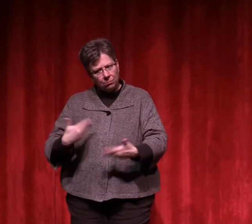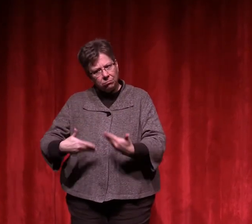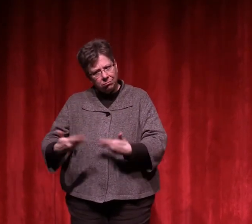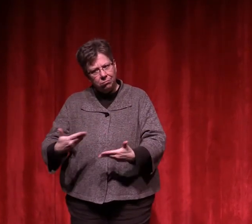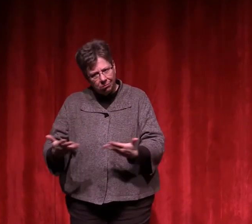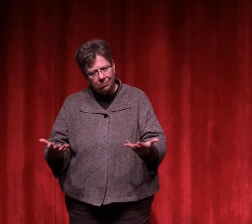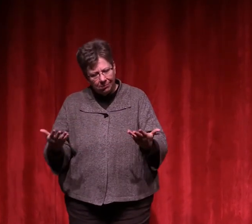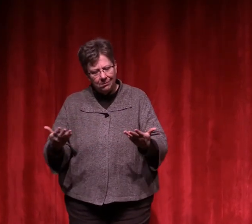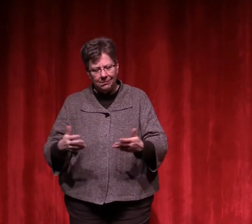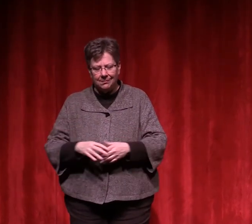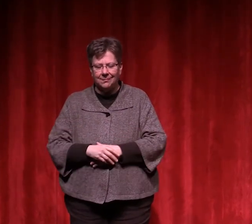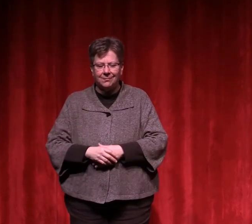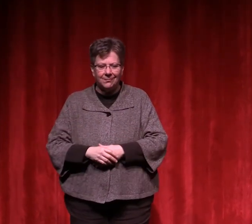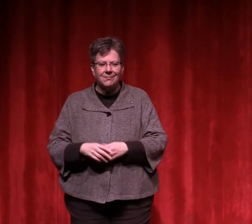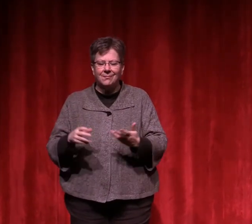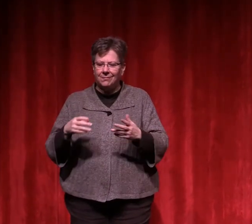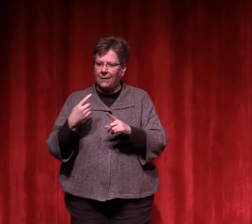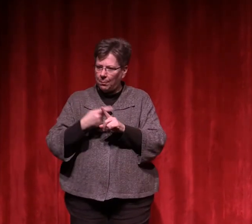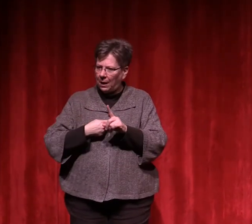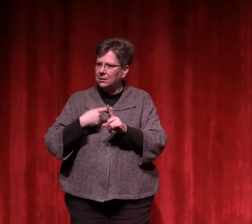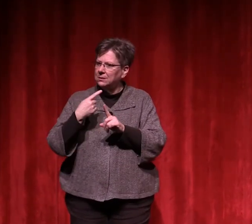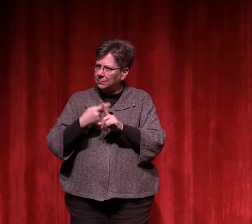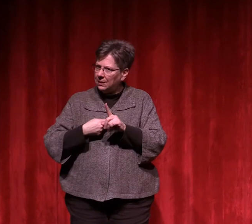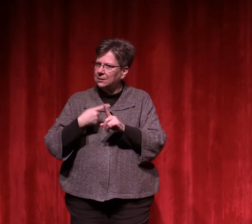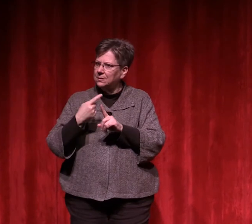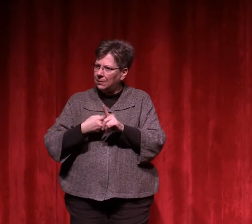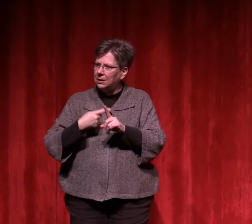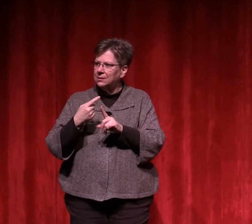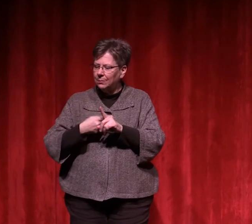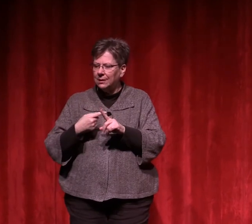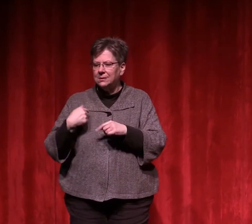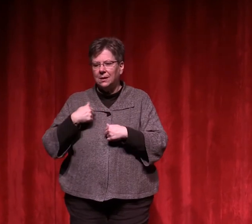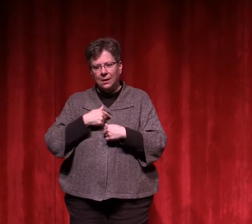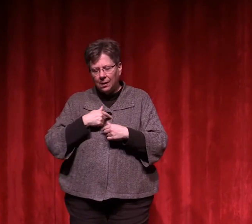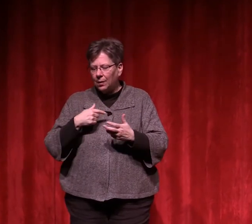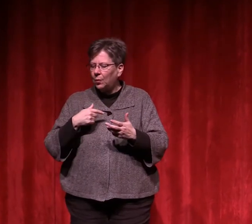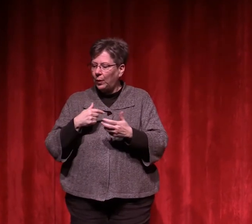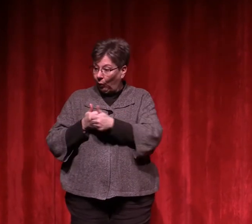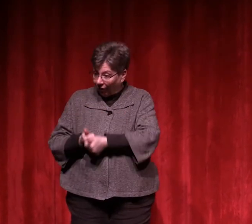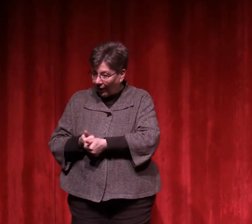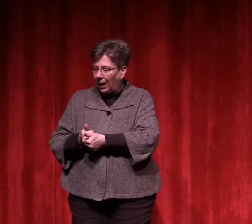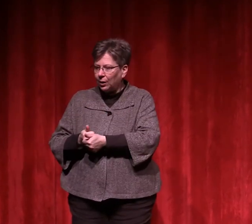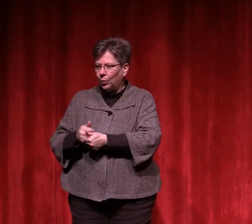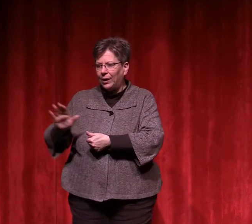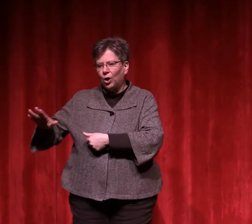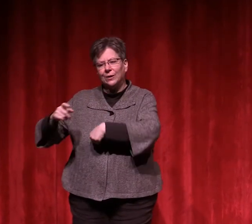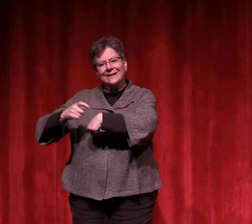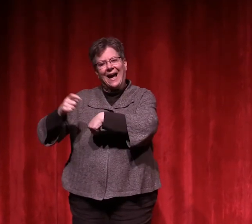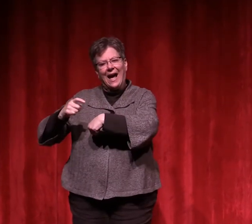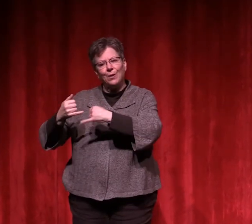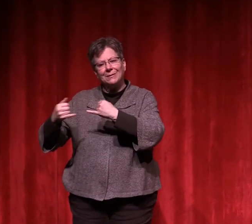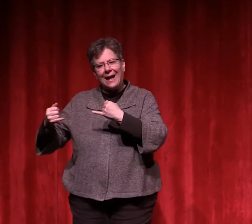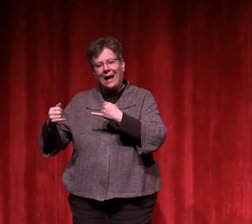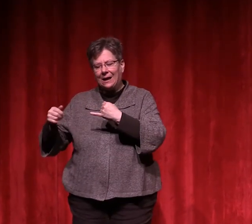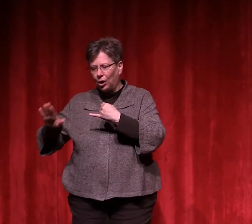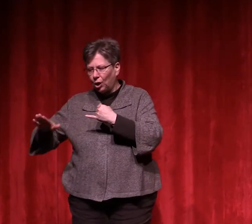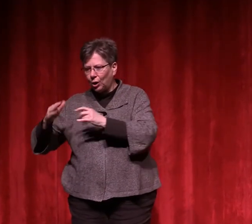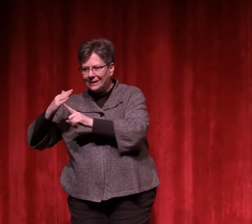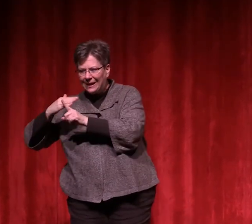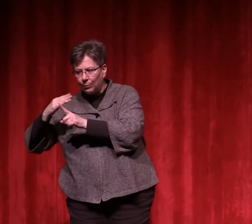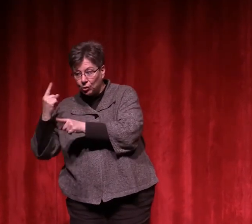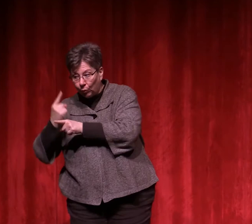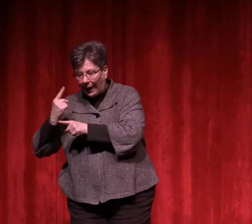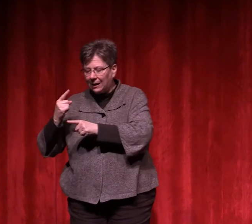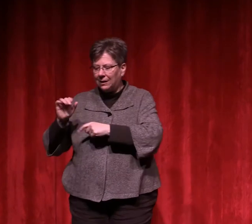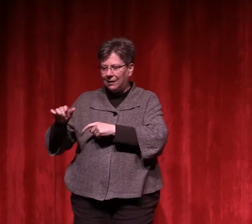And the months were tough. We were making love according to formula. It was governed by temperatures and the